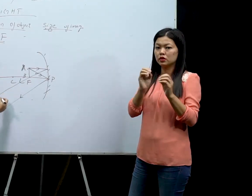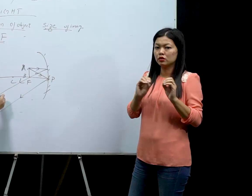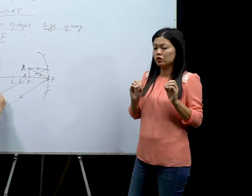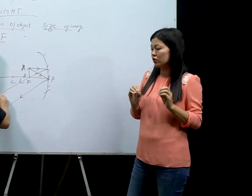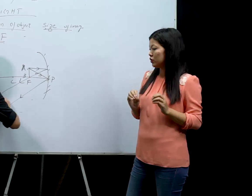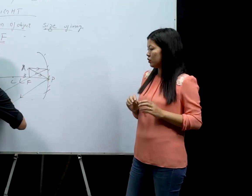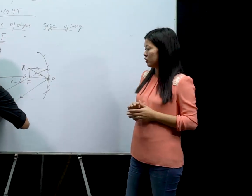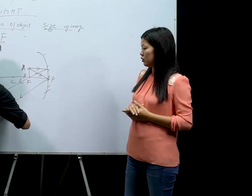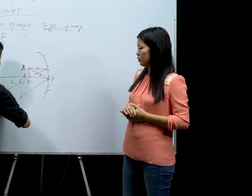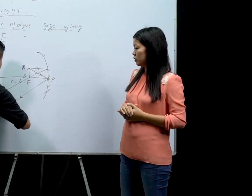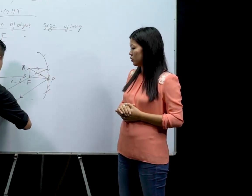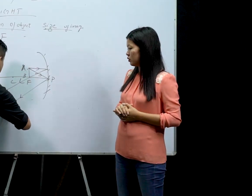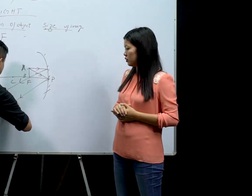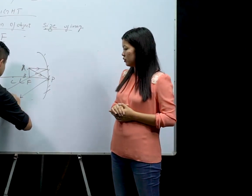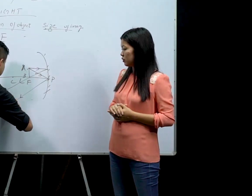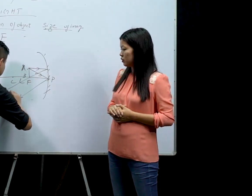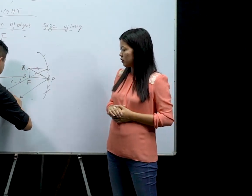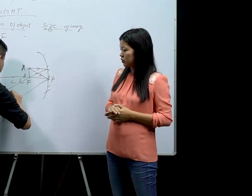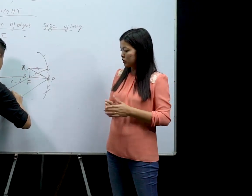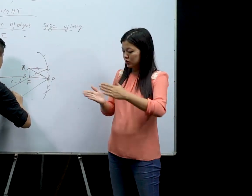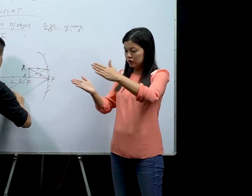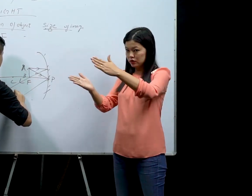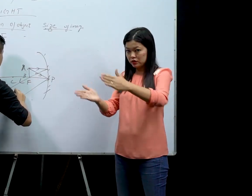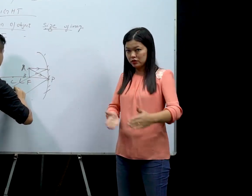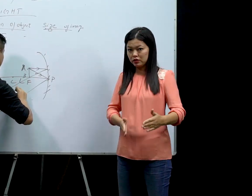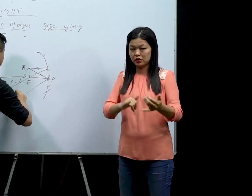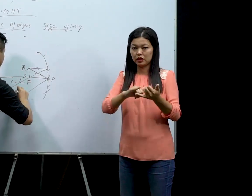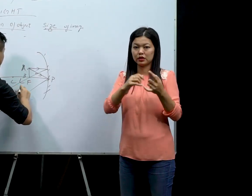just write infinity.